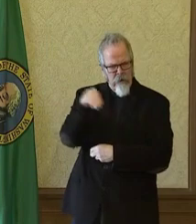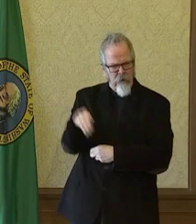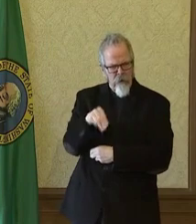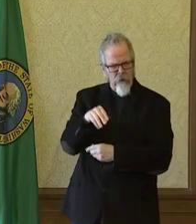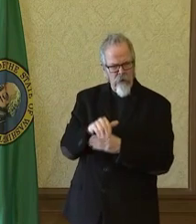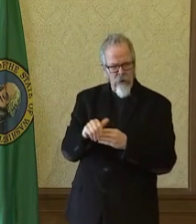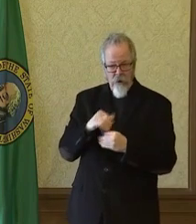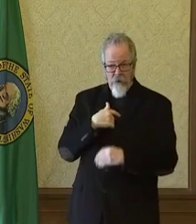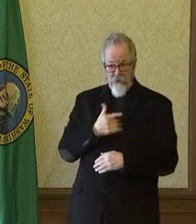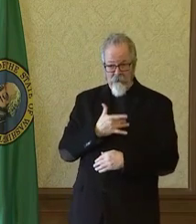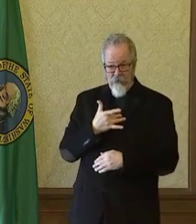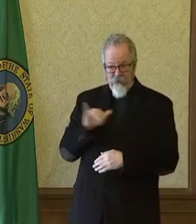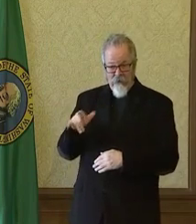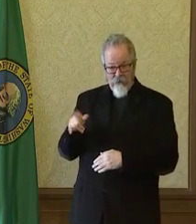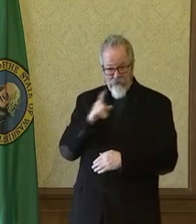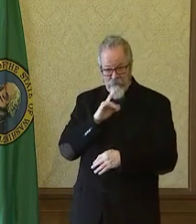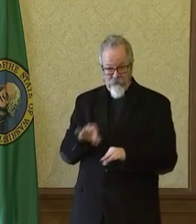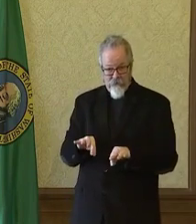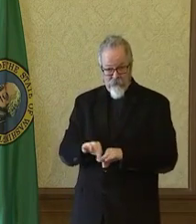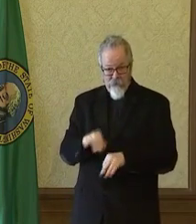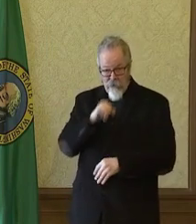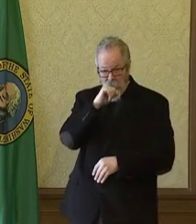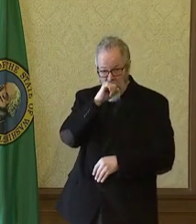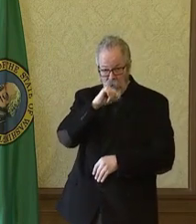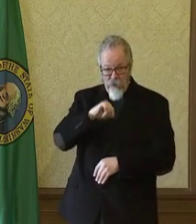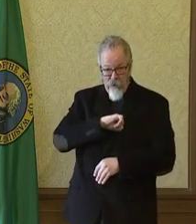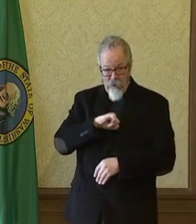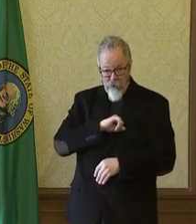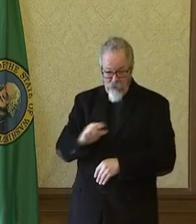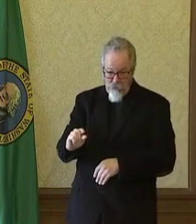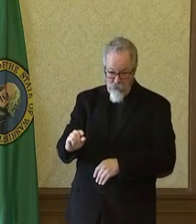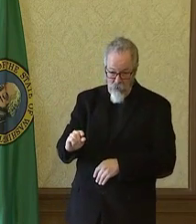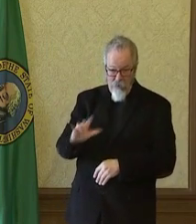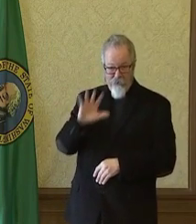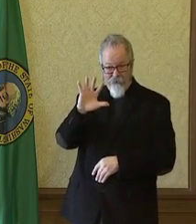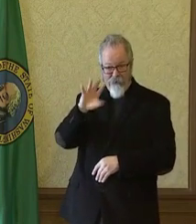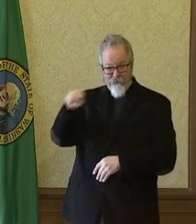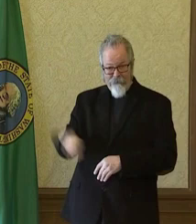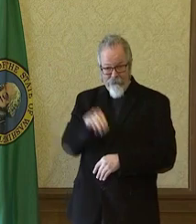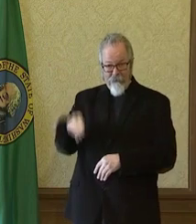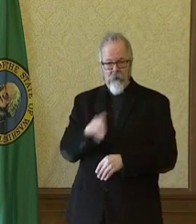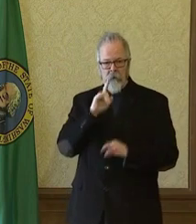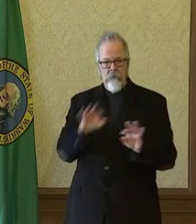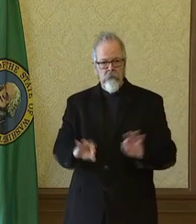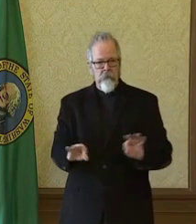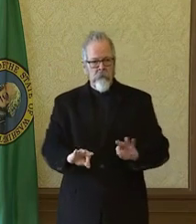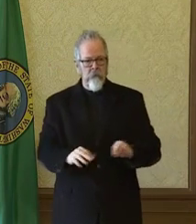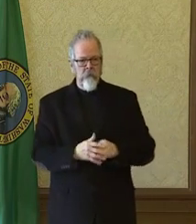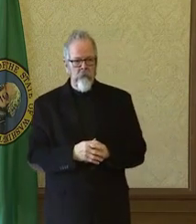Director Brown, if a business applies for one of those grants, how long is it going to take for them to get the money?